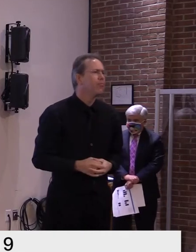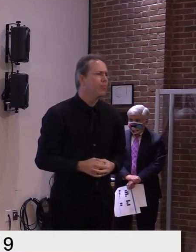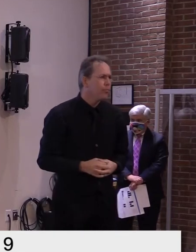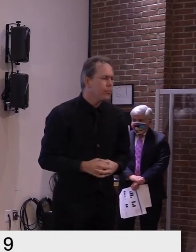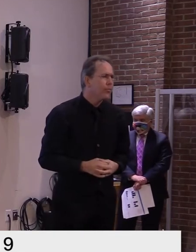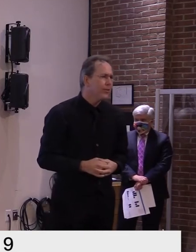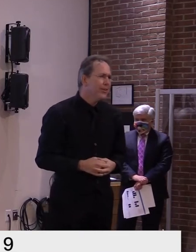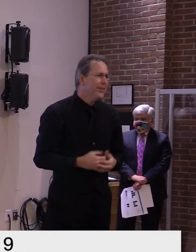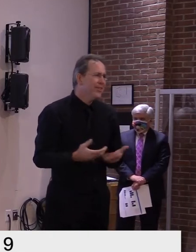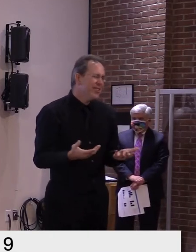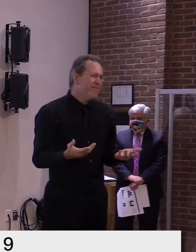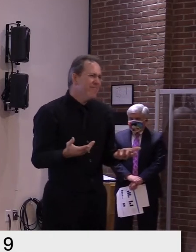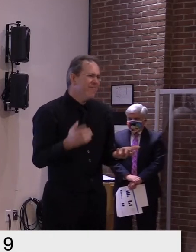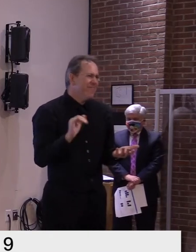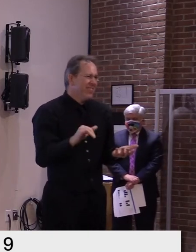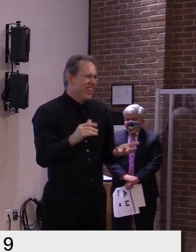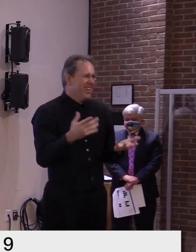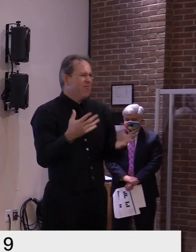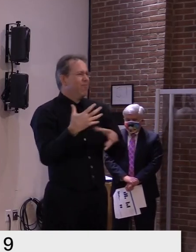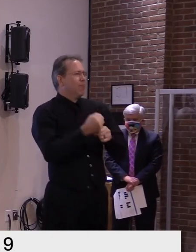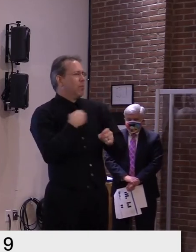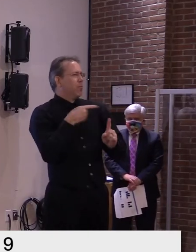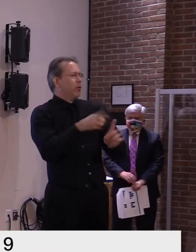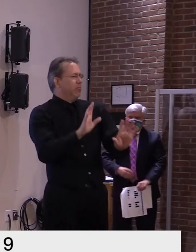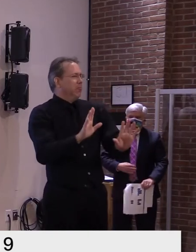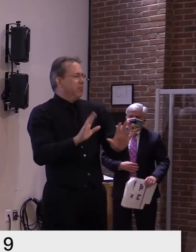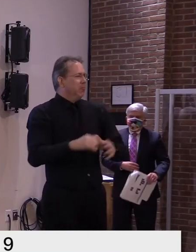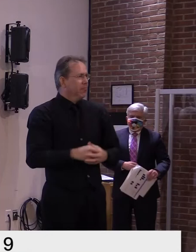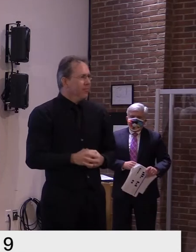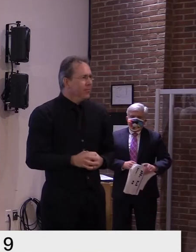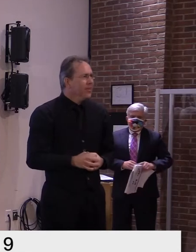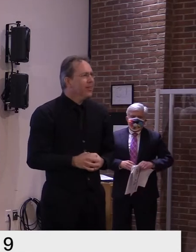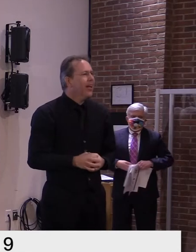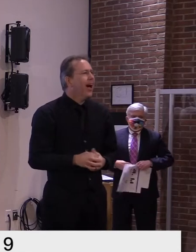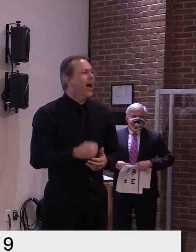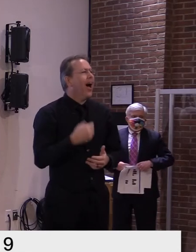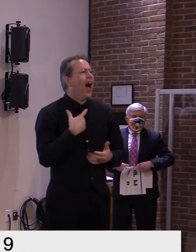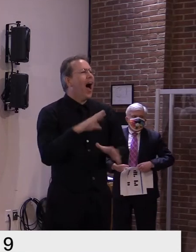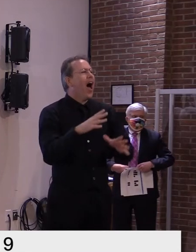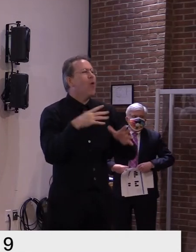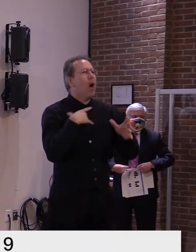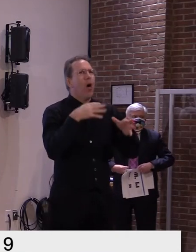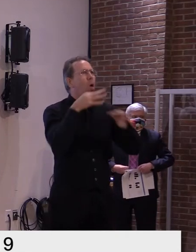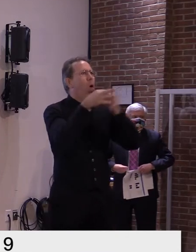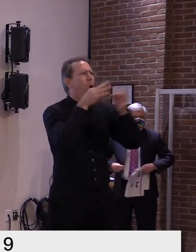So that's kind of what it all fits together as, without getting too detailed.